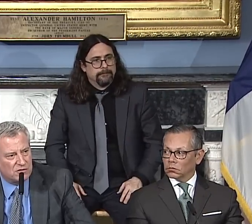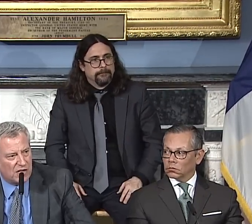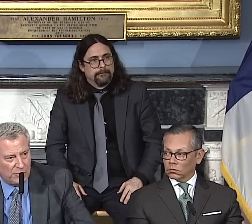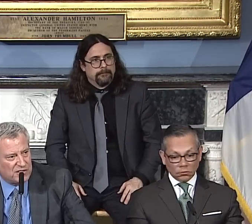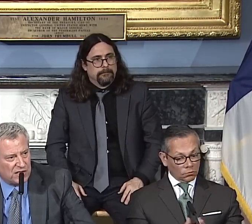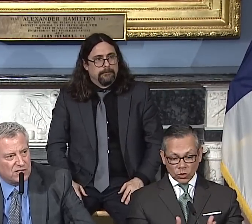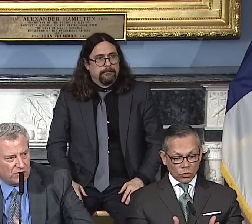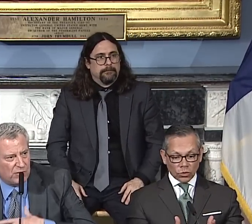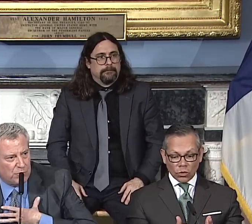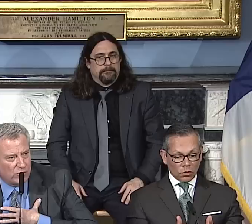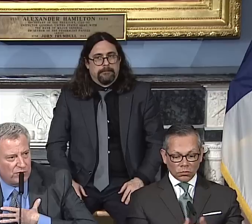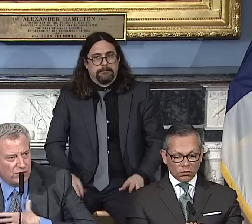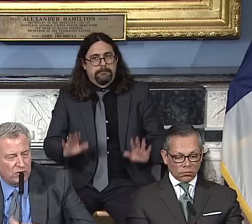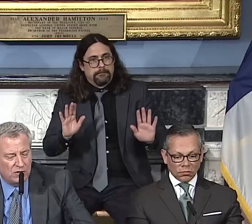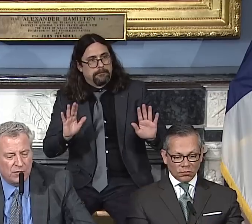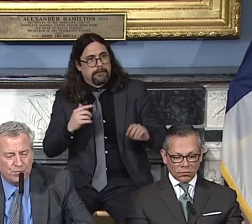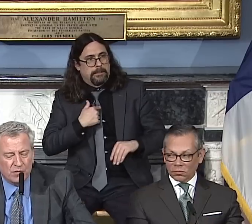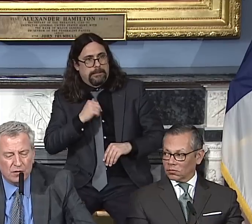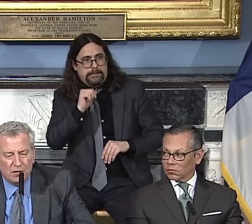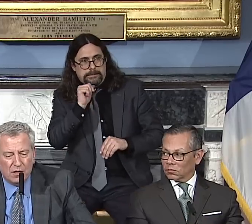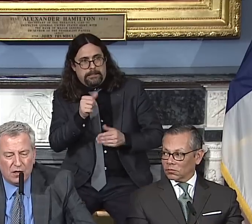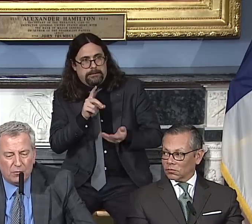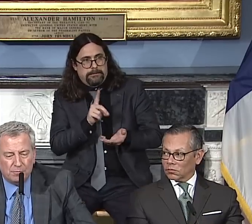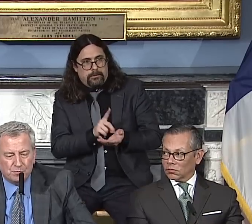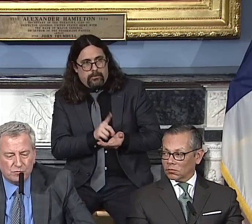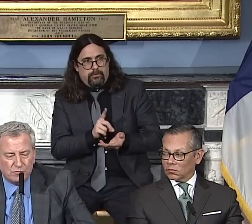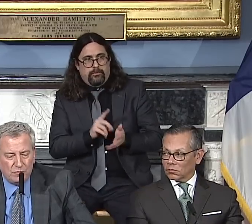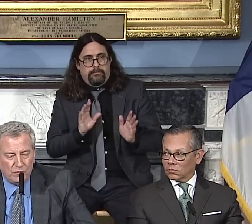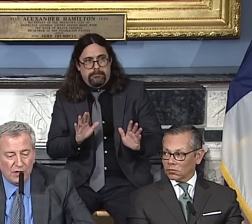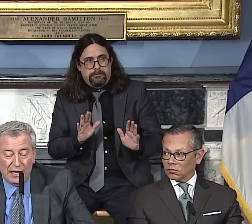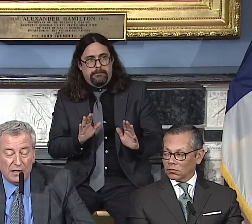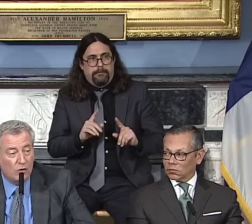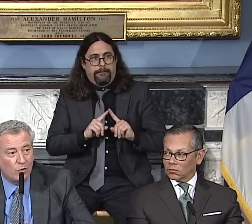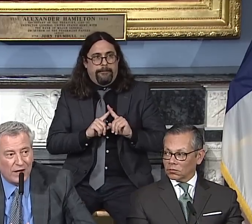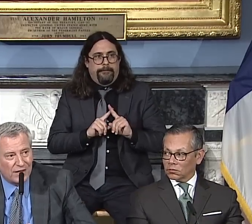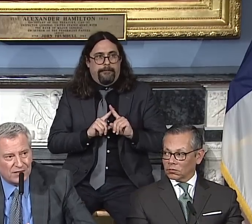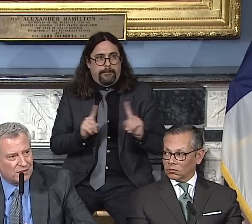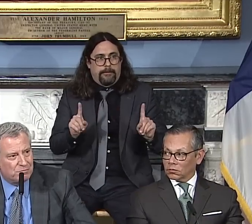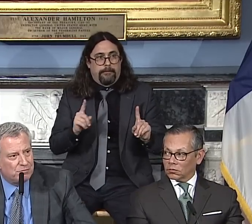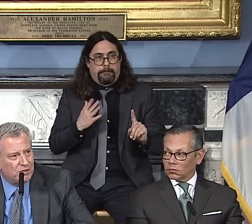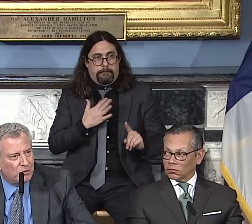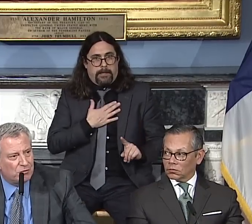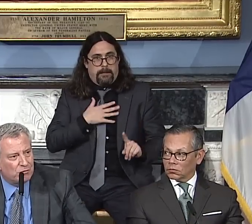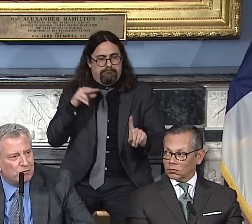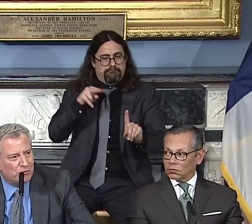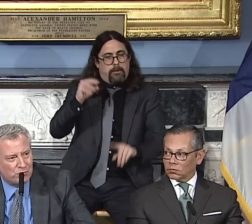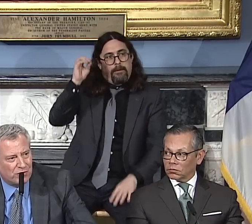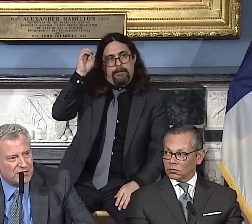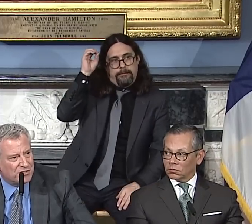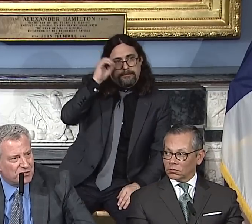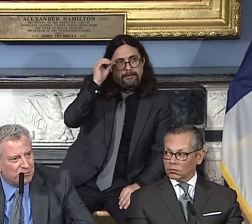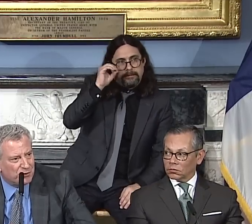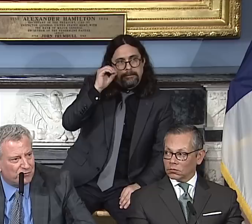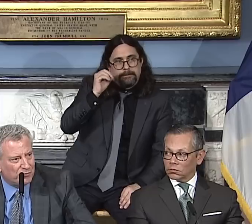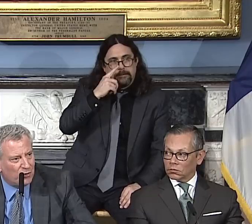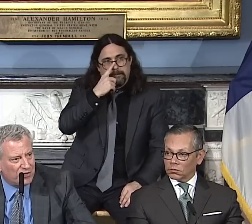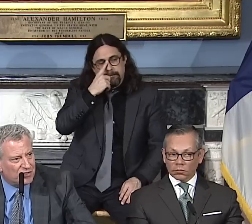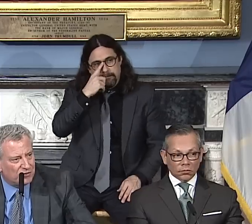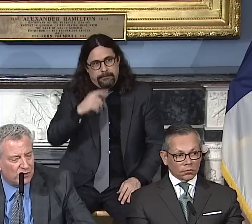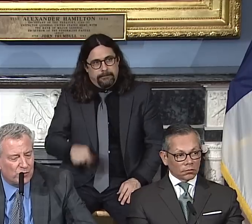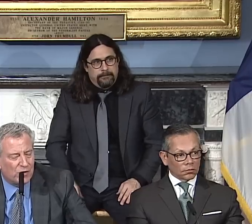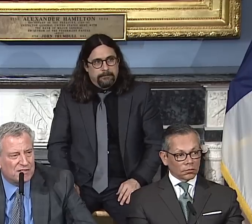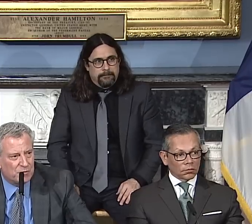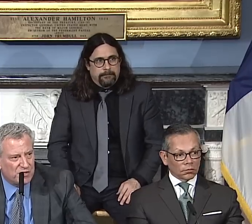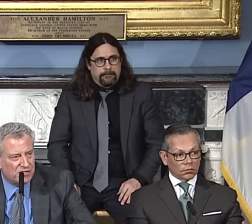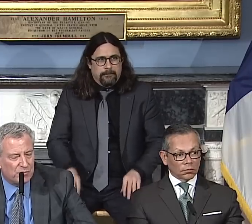twice, just common sense from my point of view. And I know a wedding is a, you know, crucial, priceless, beautiful moment,